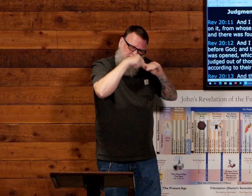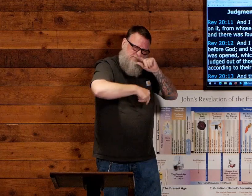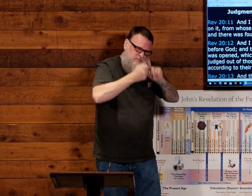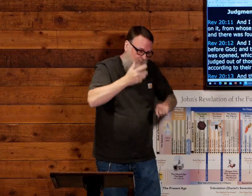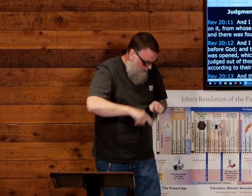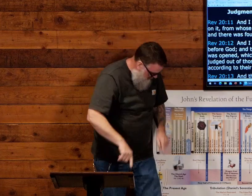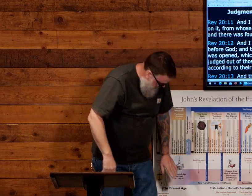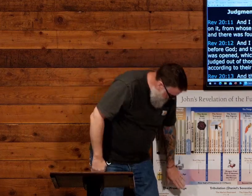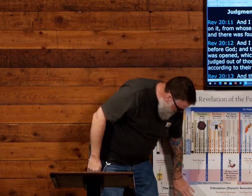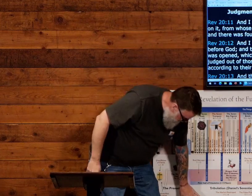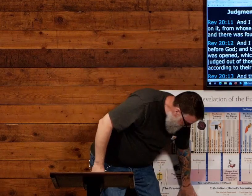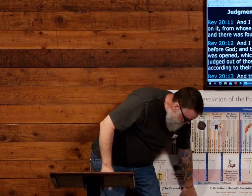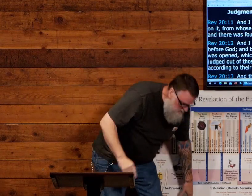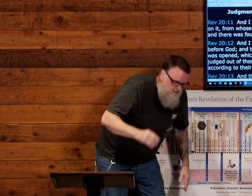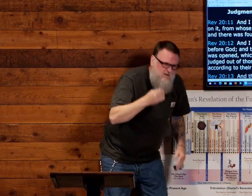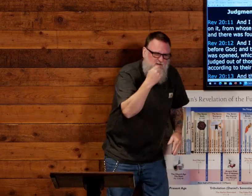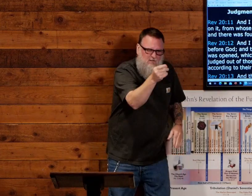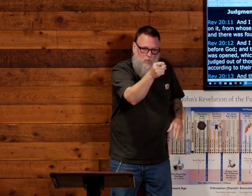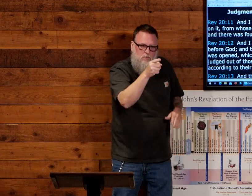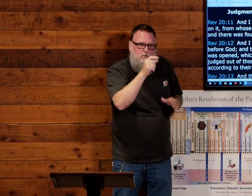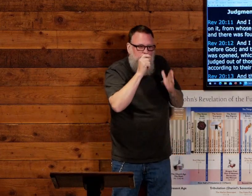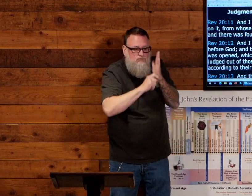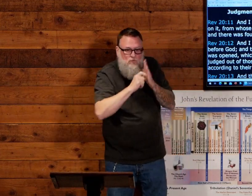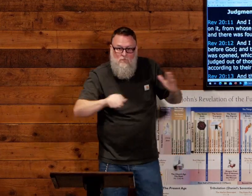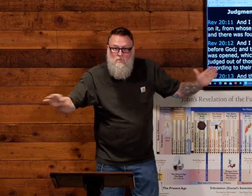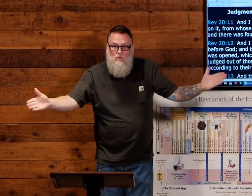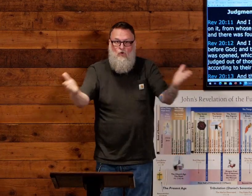There's a lot of comparisons between the book of Daniel and Revelation